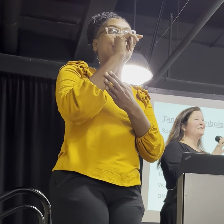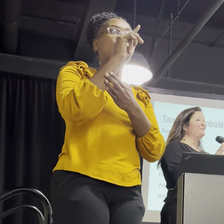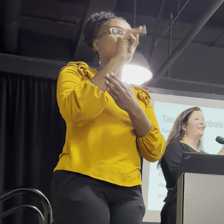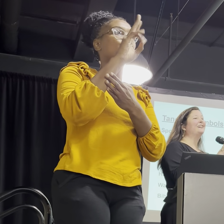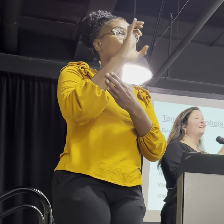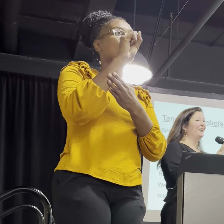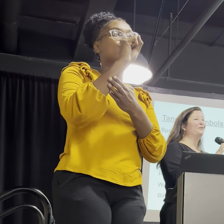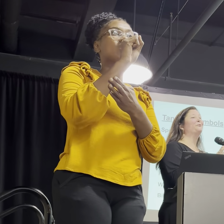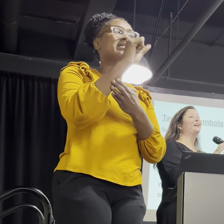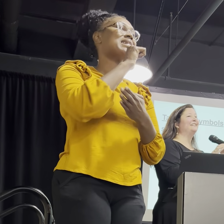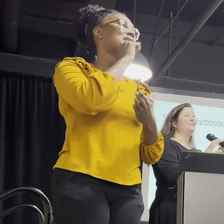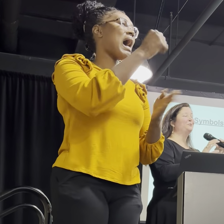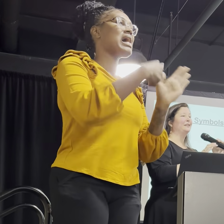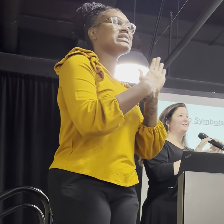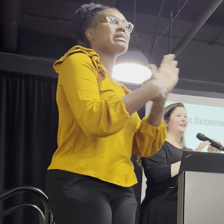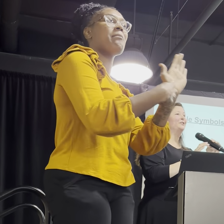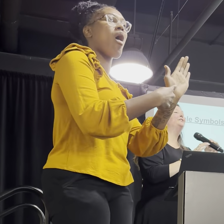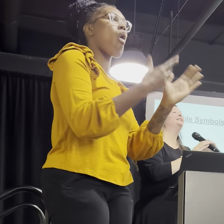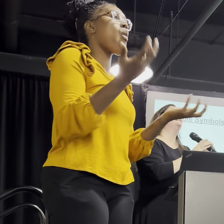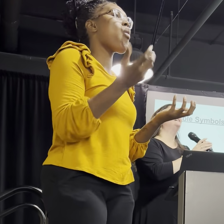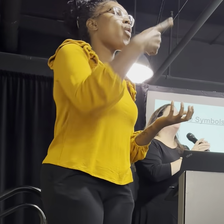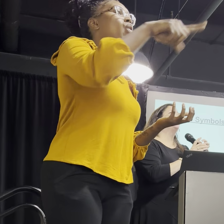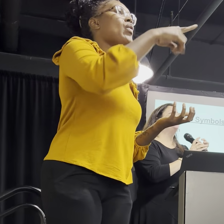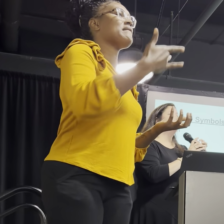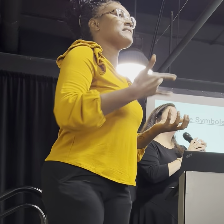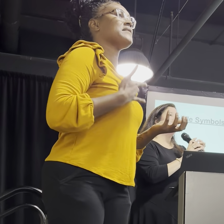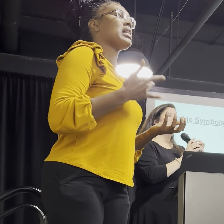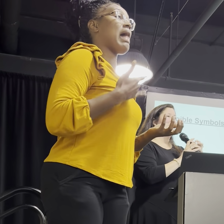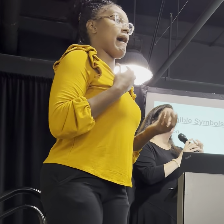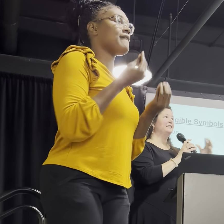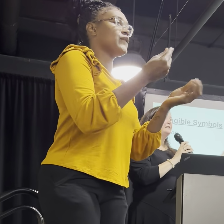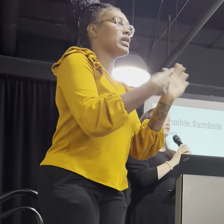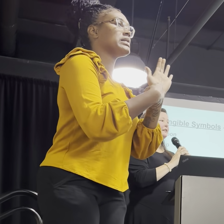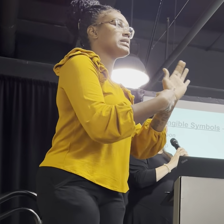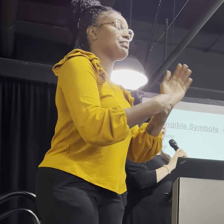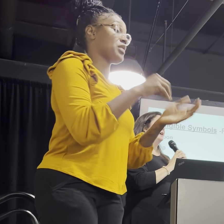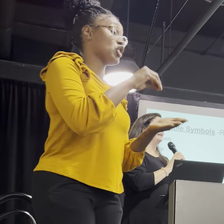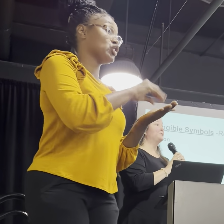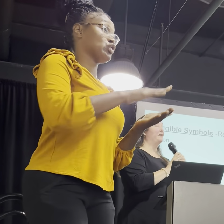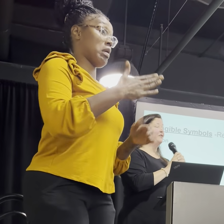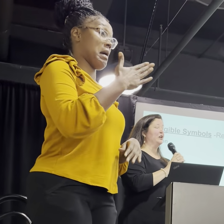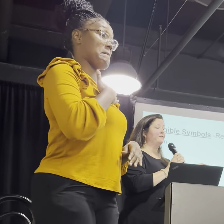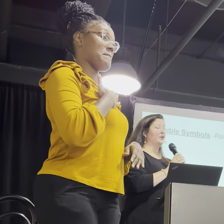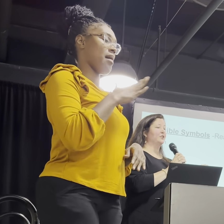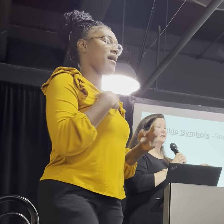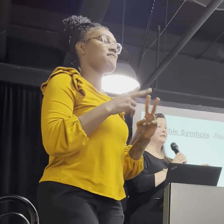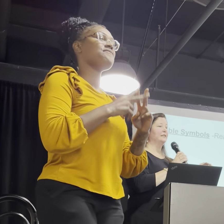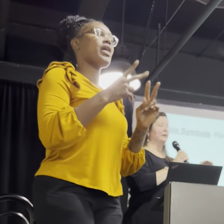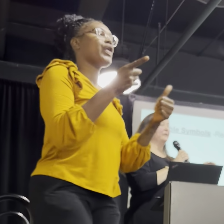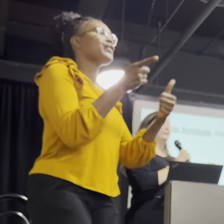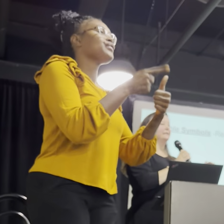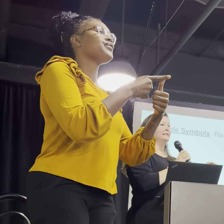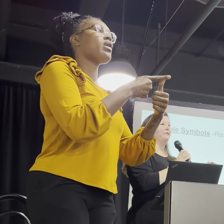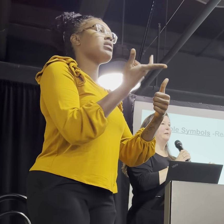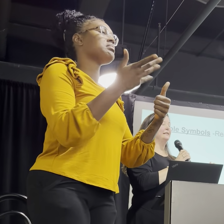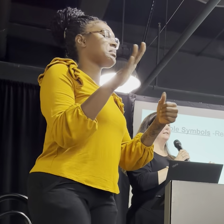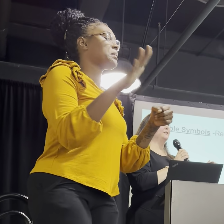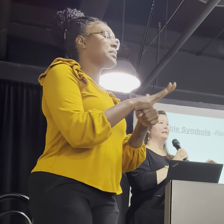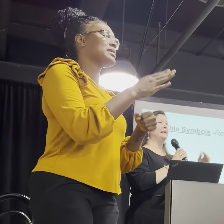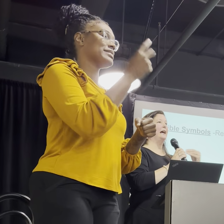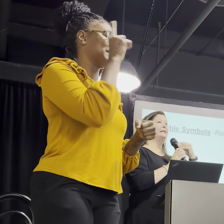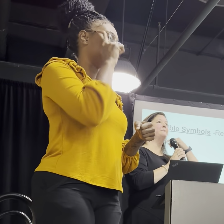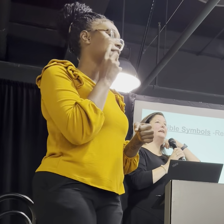not symbolic of what you really feel. I'll give you an example. Now, this student of mine, it was my very first completely